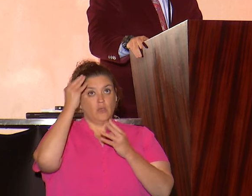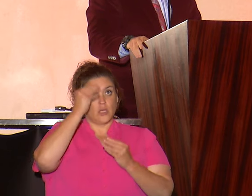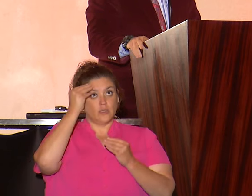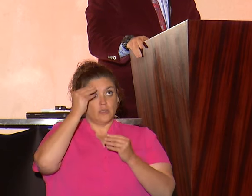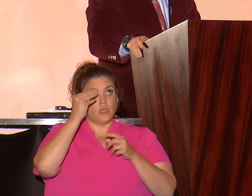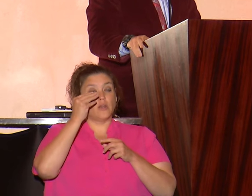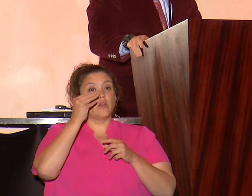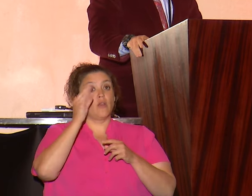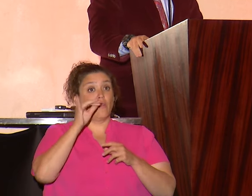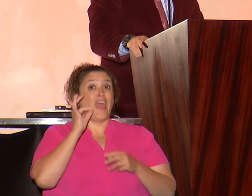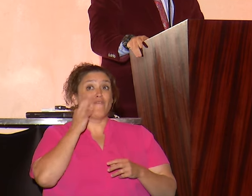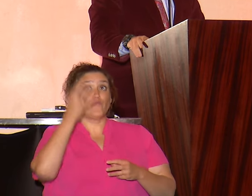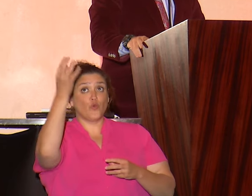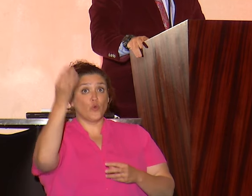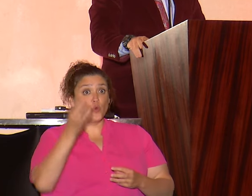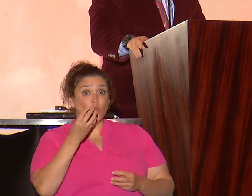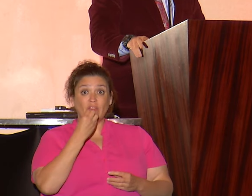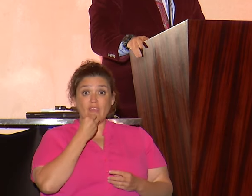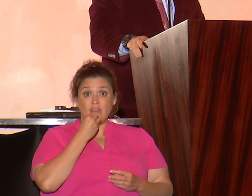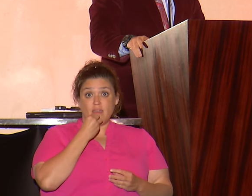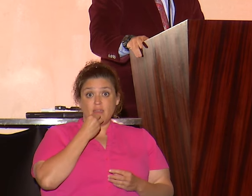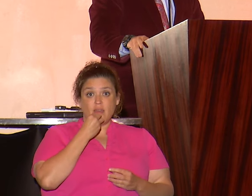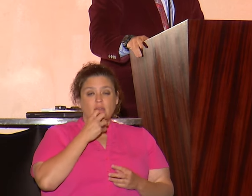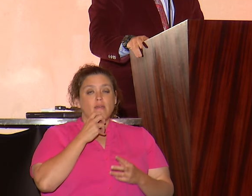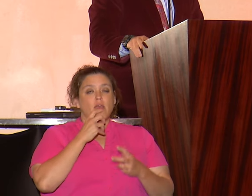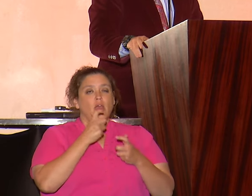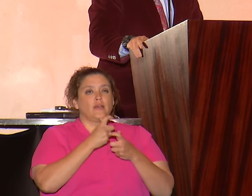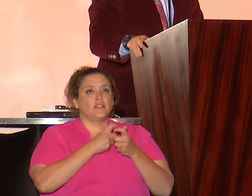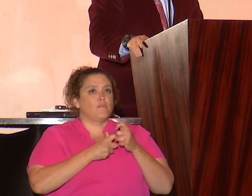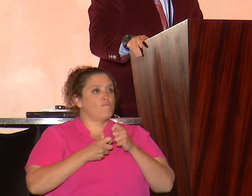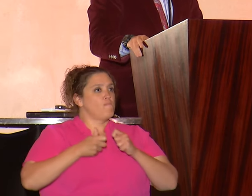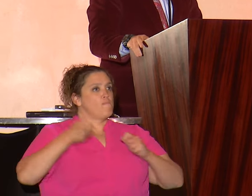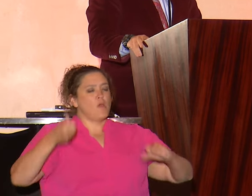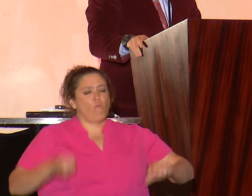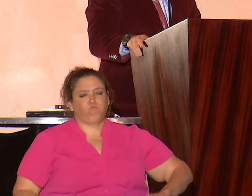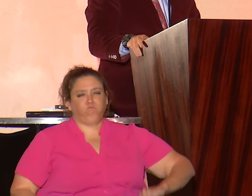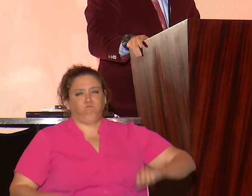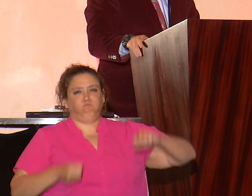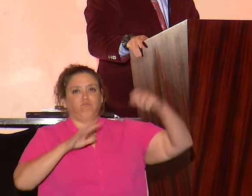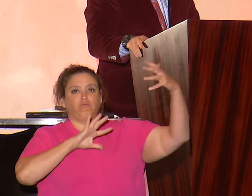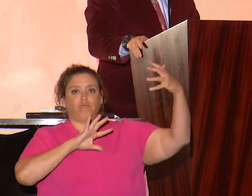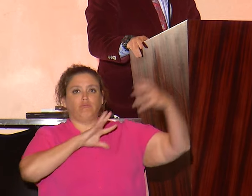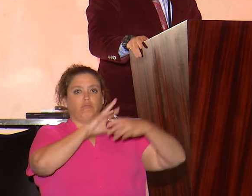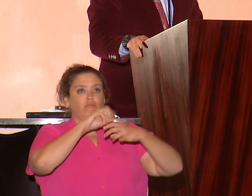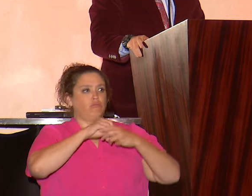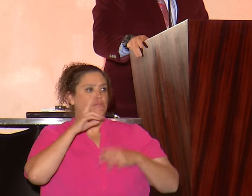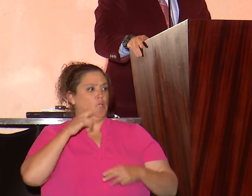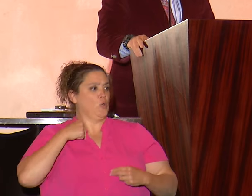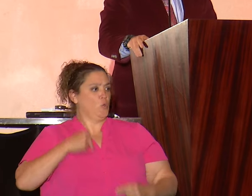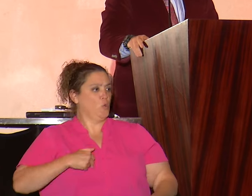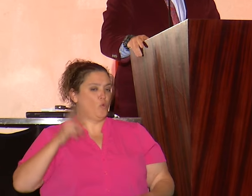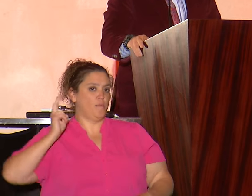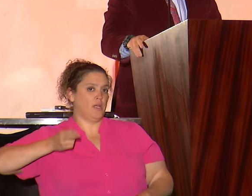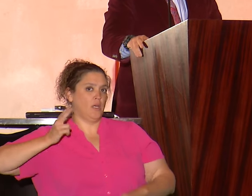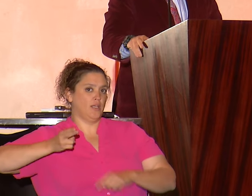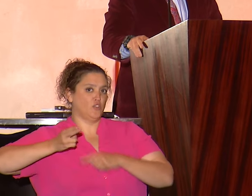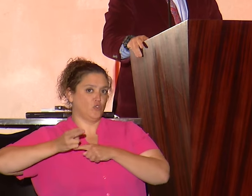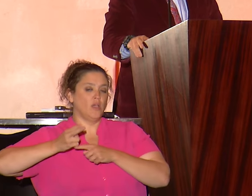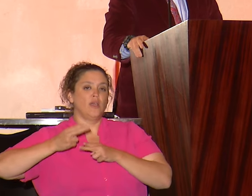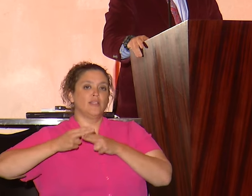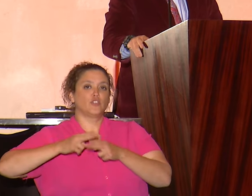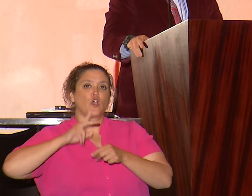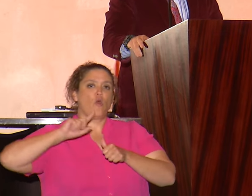from the tree of life as the most major calamity in human history. They call this original sin.